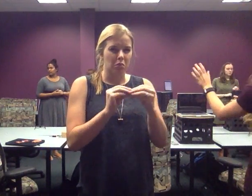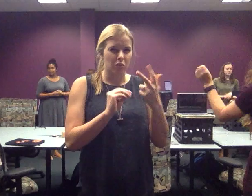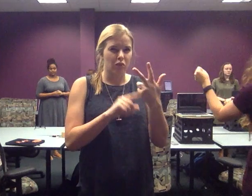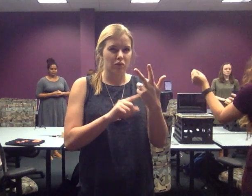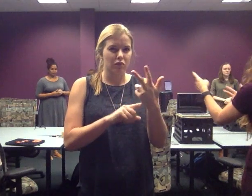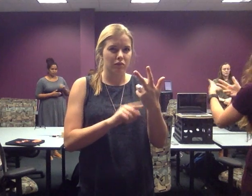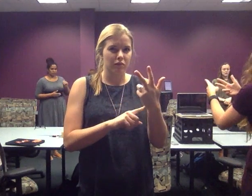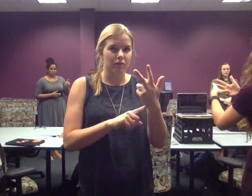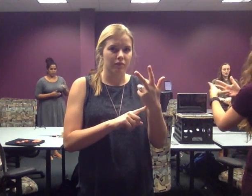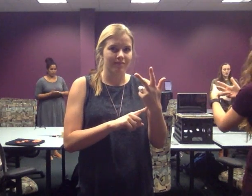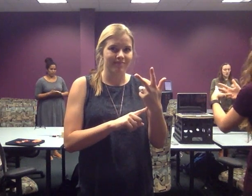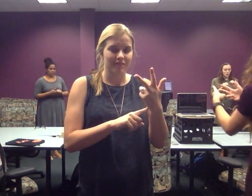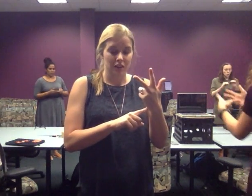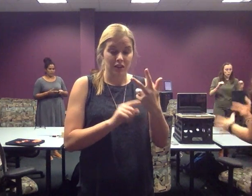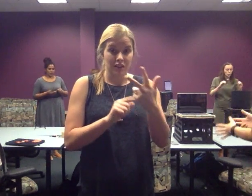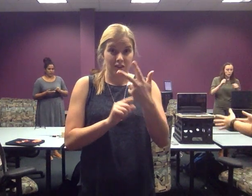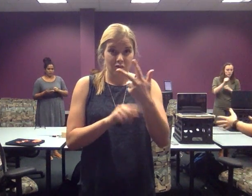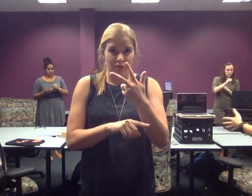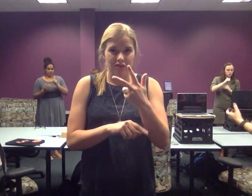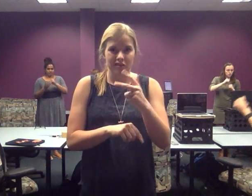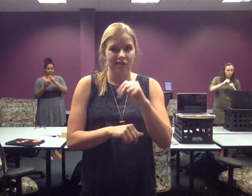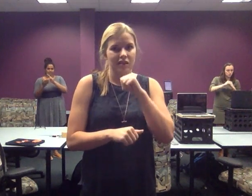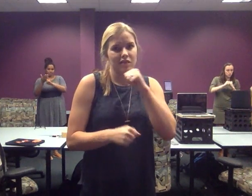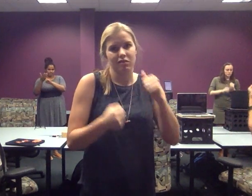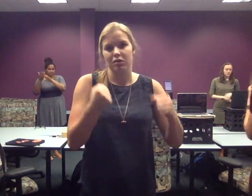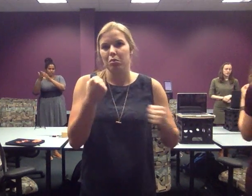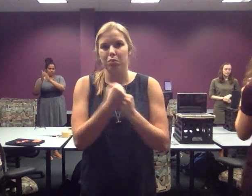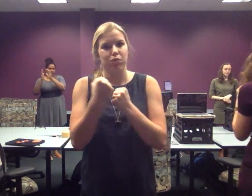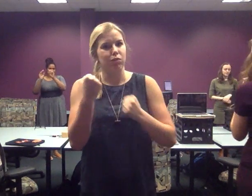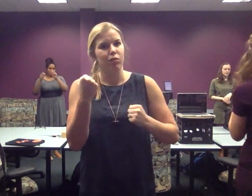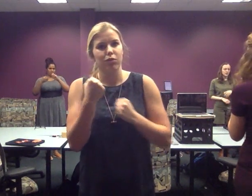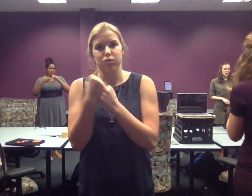Lack of support. And then we'll talk about that in just a second.